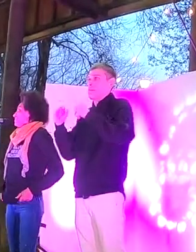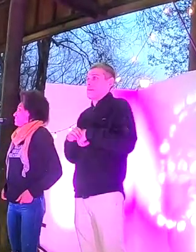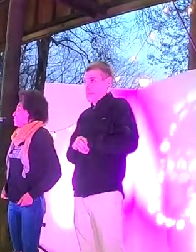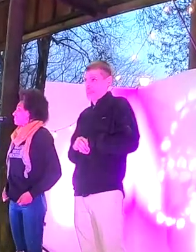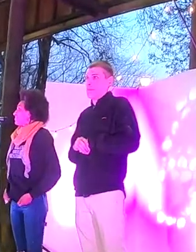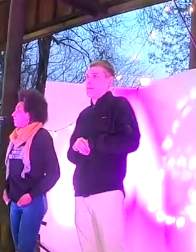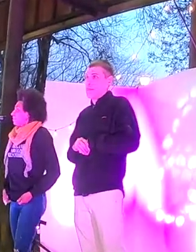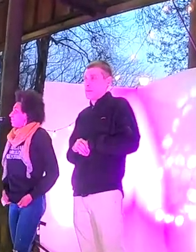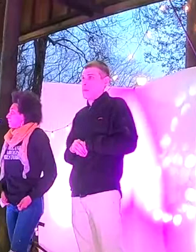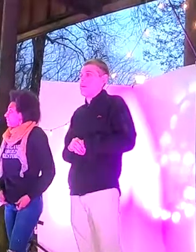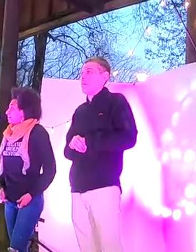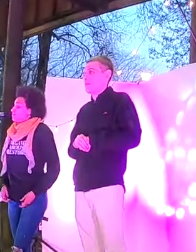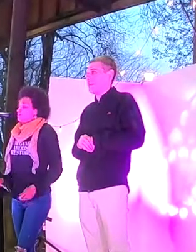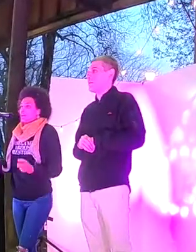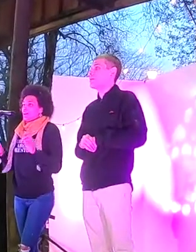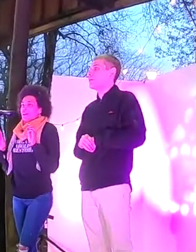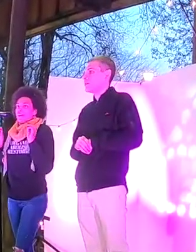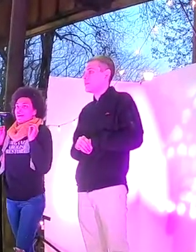and